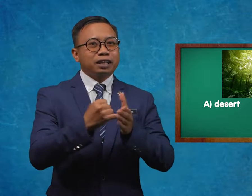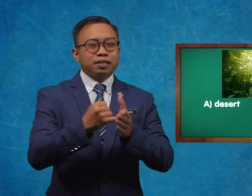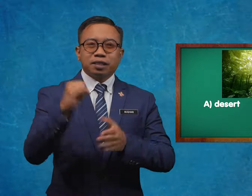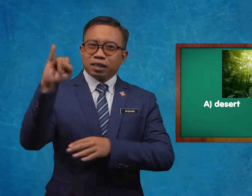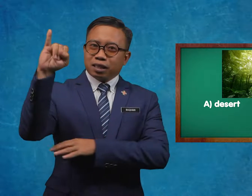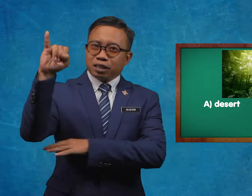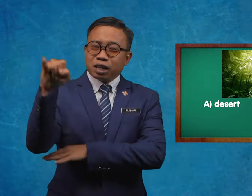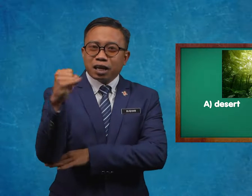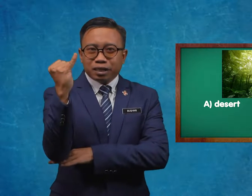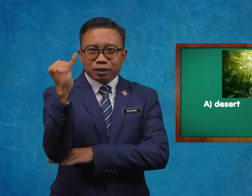It's jungle.